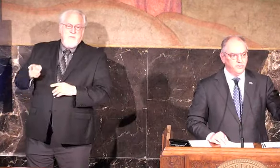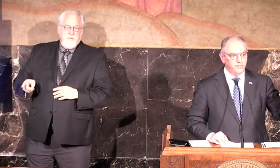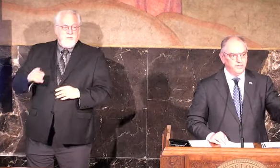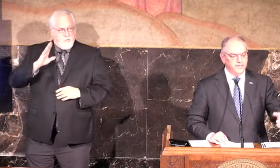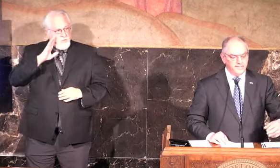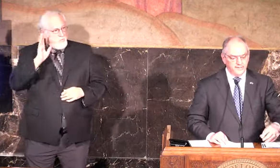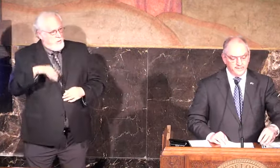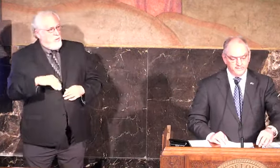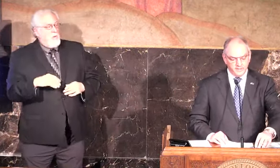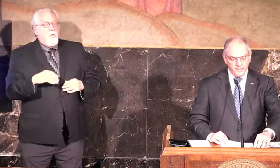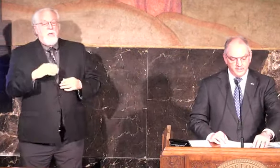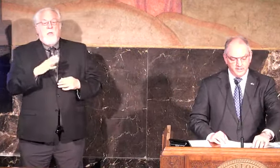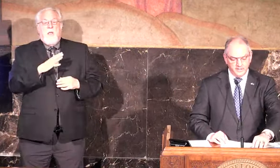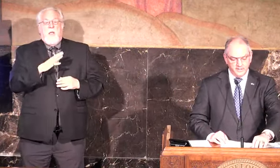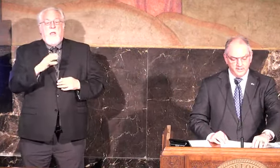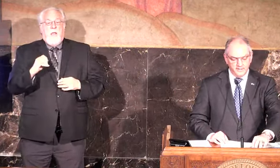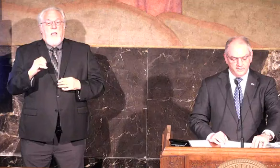all know,